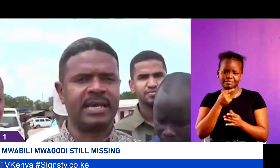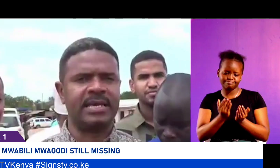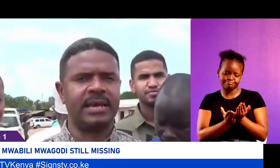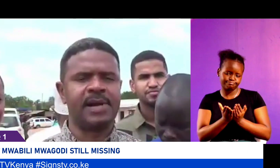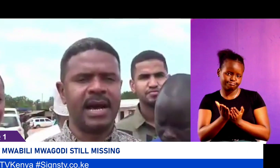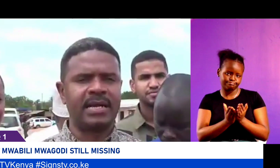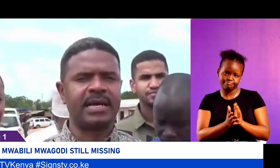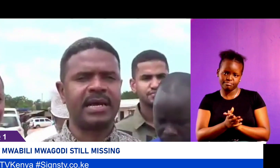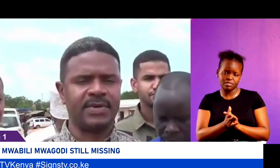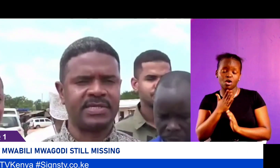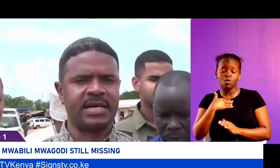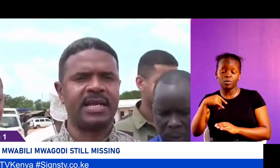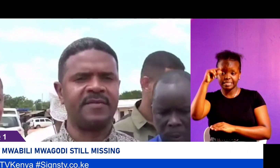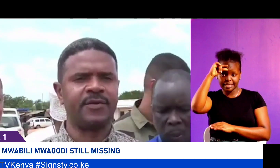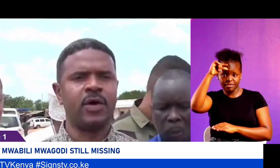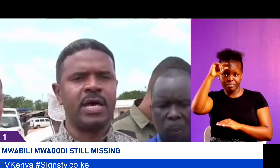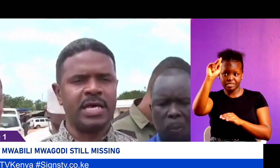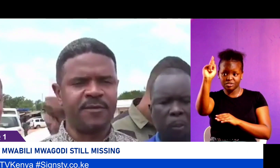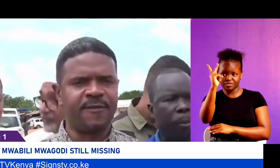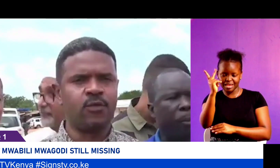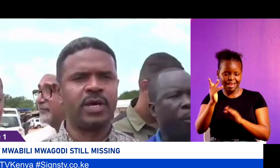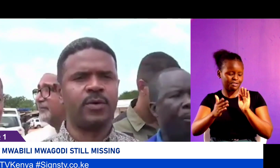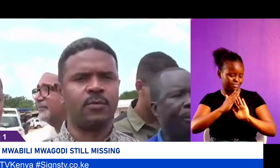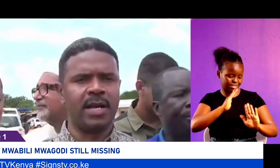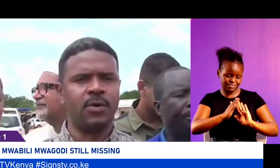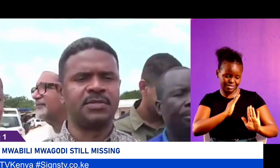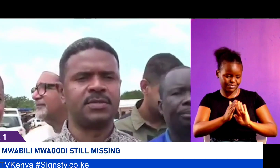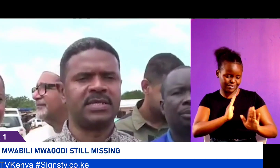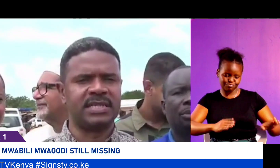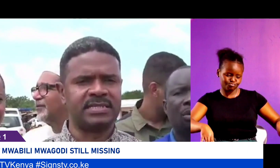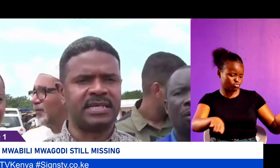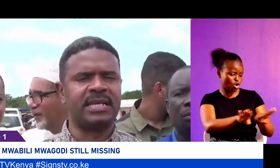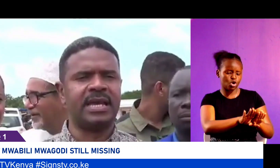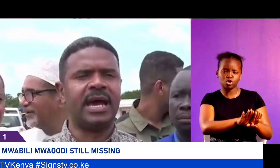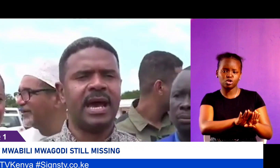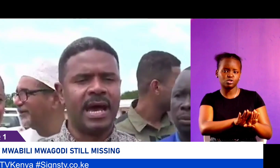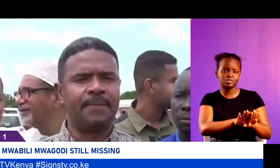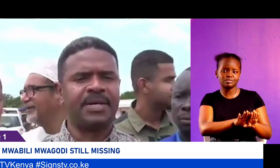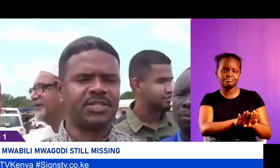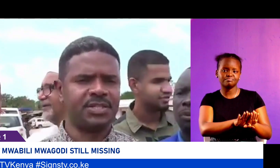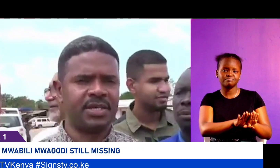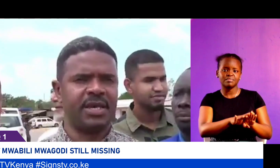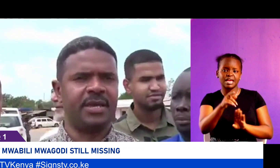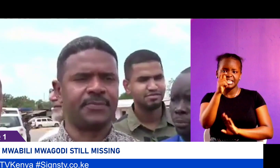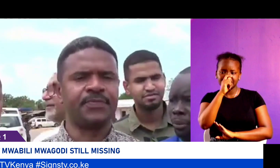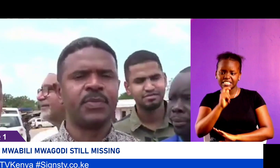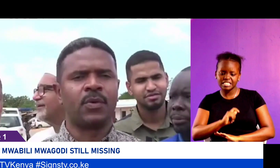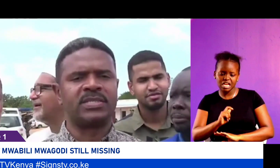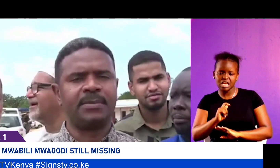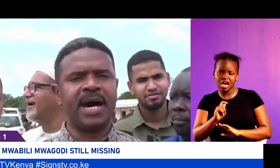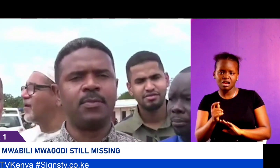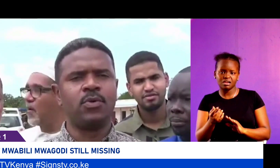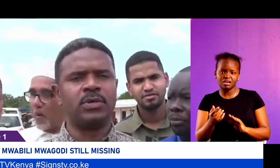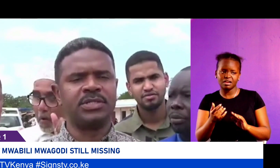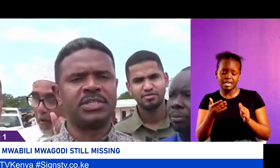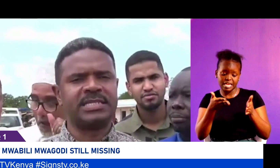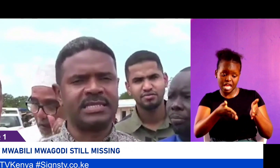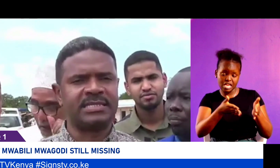Kenya haraka iwezekanavyo ifunge ubalozi wa Tanzania hapa nchini Kenya, kwa sababu nchi ya